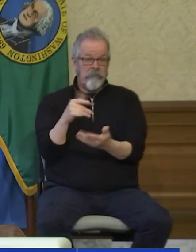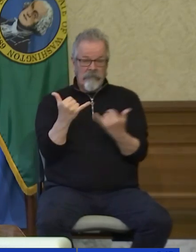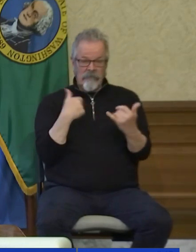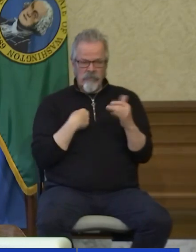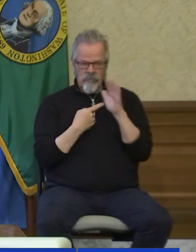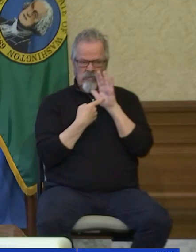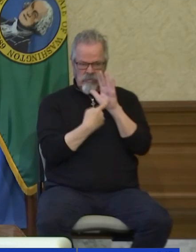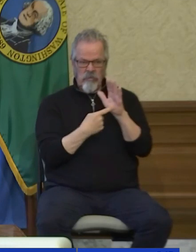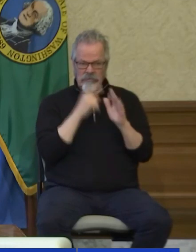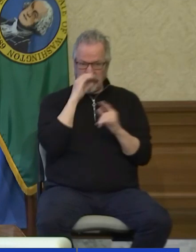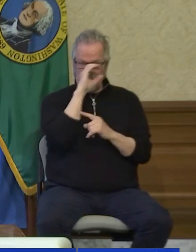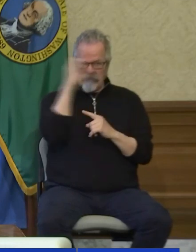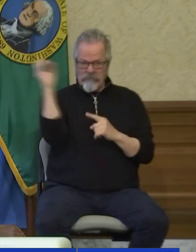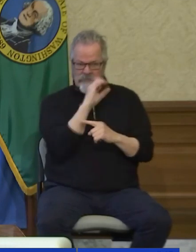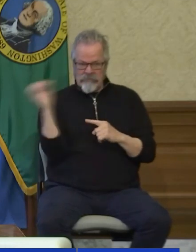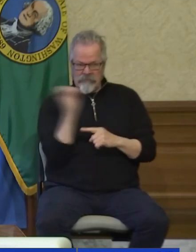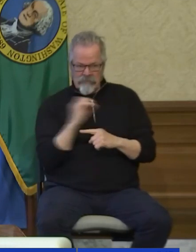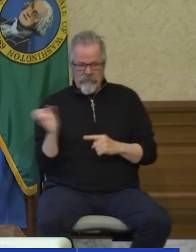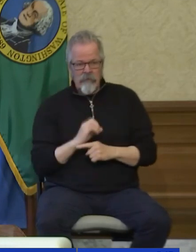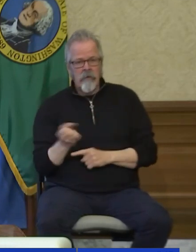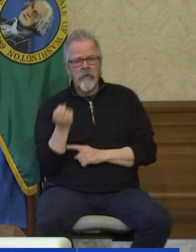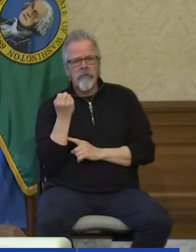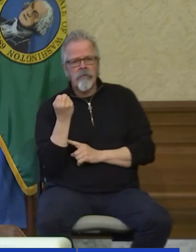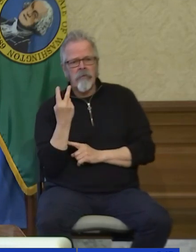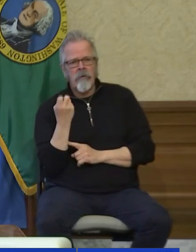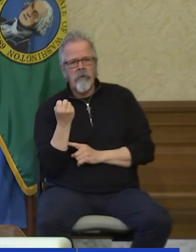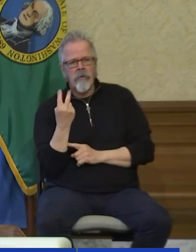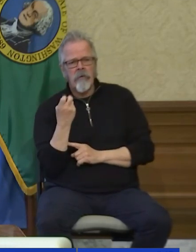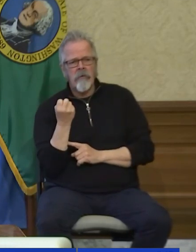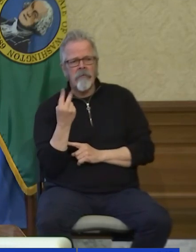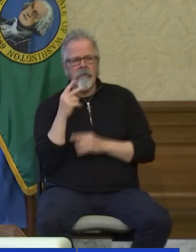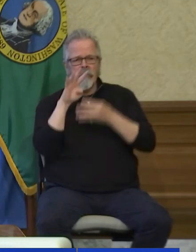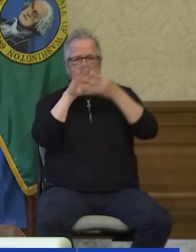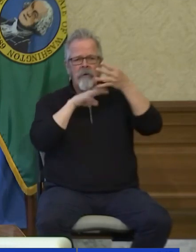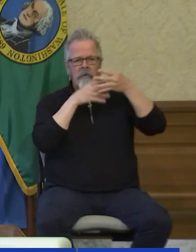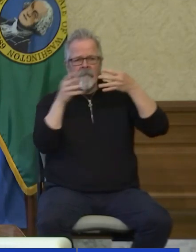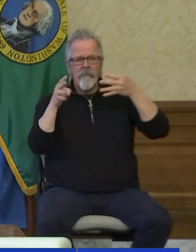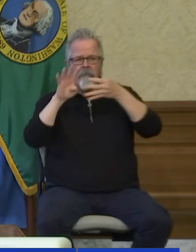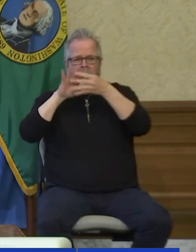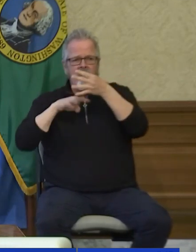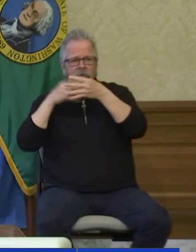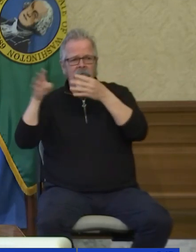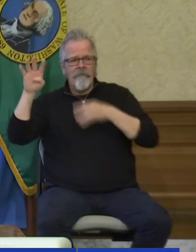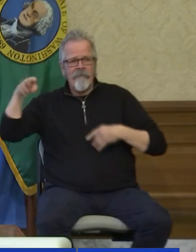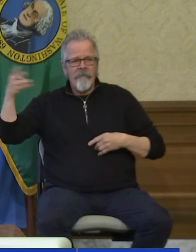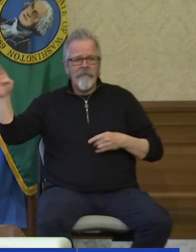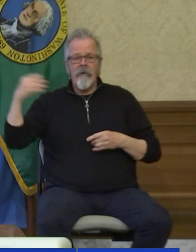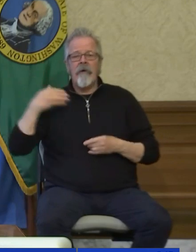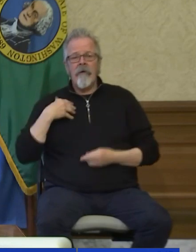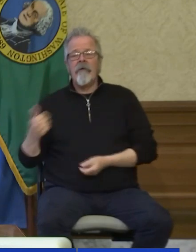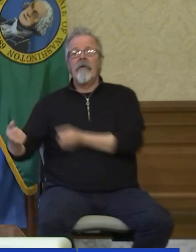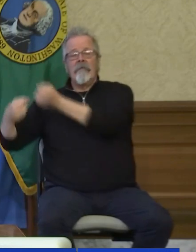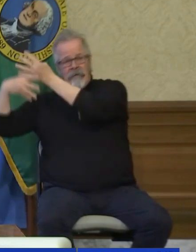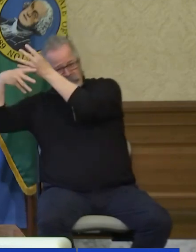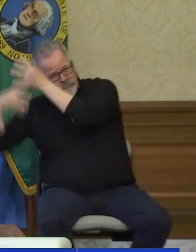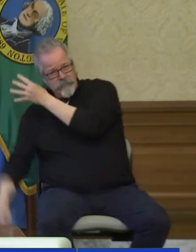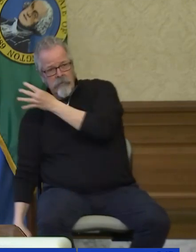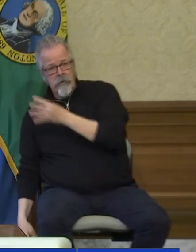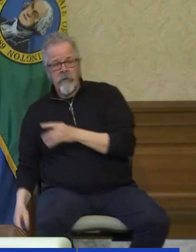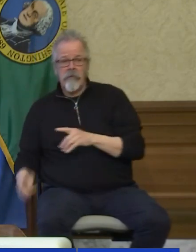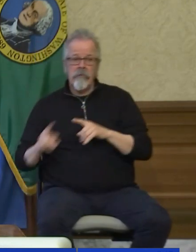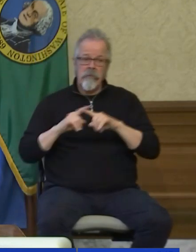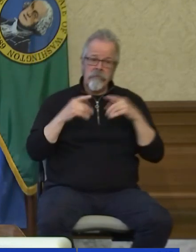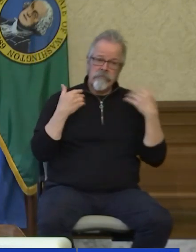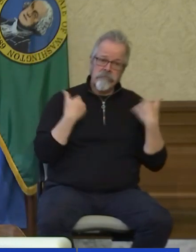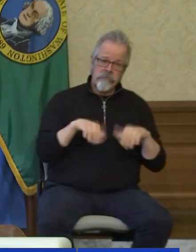12 graphs amongst many that we look at. And these are all available on our website to look at the